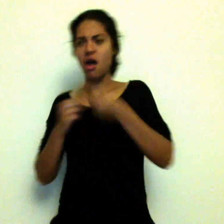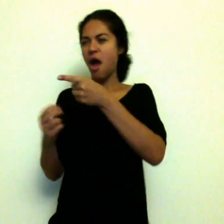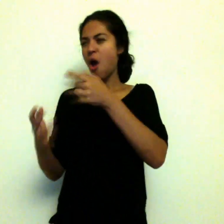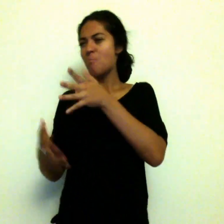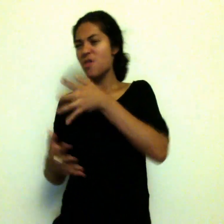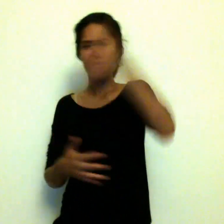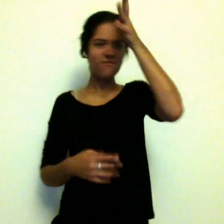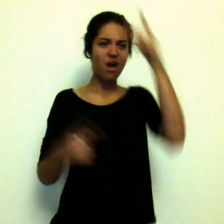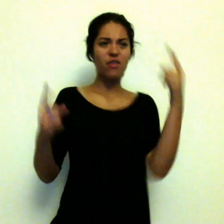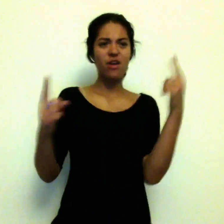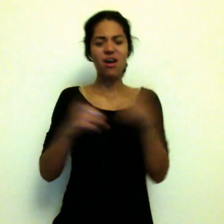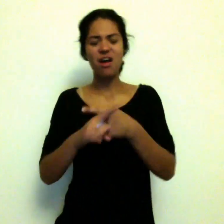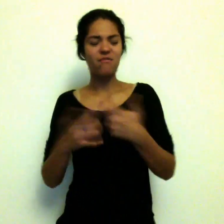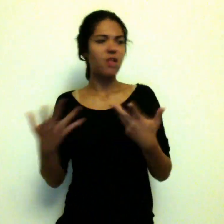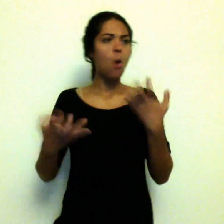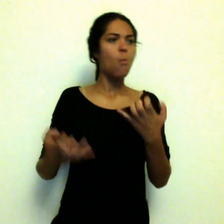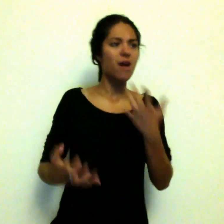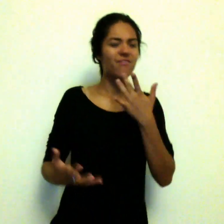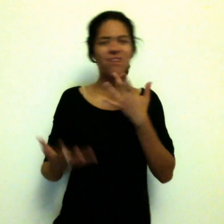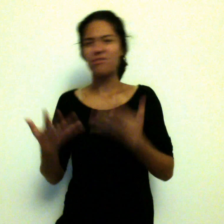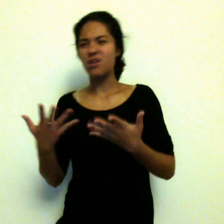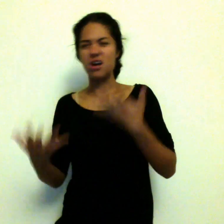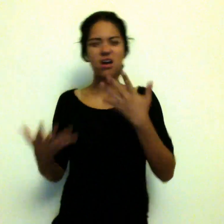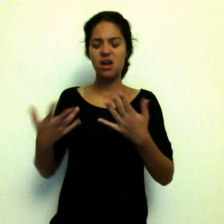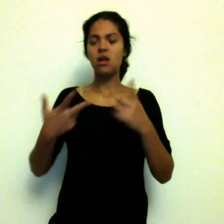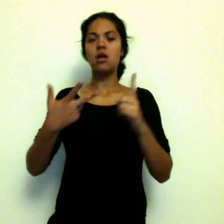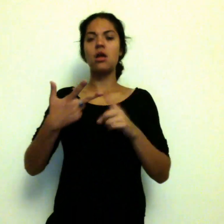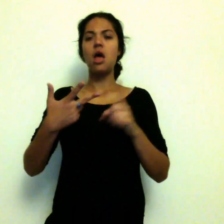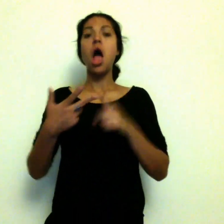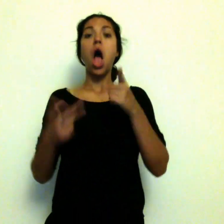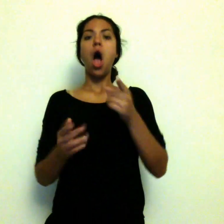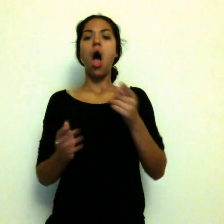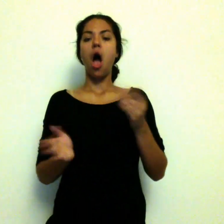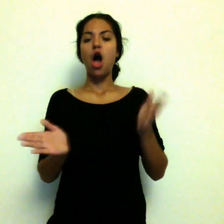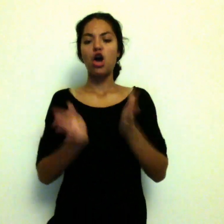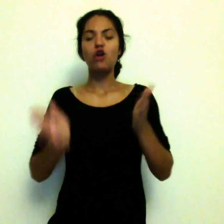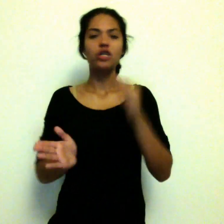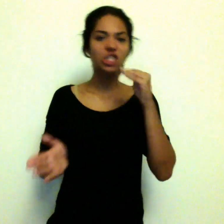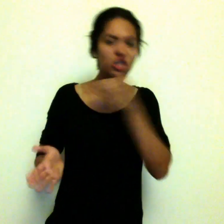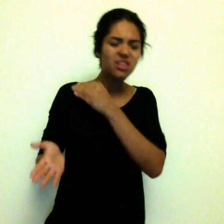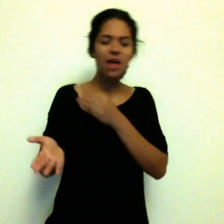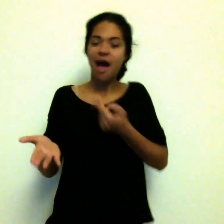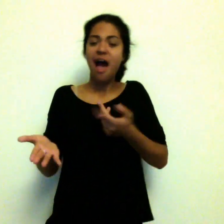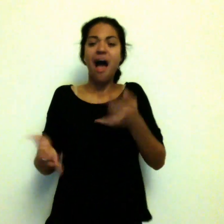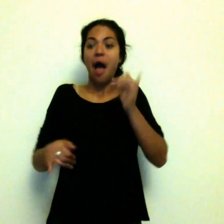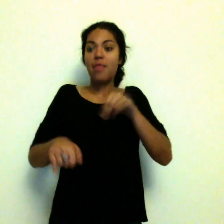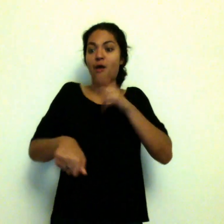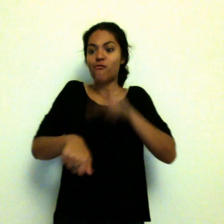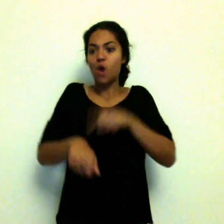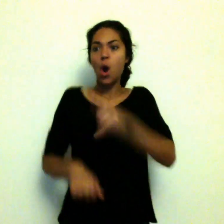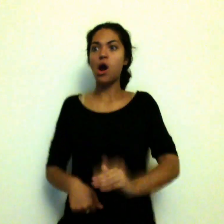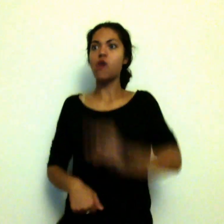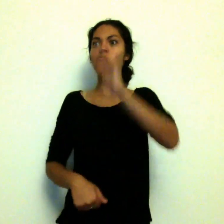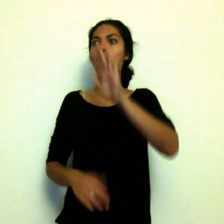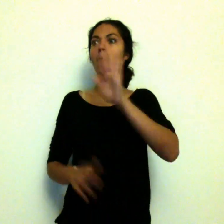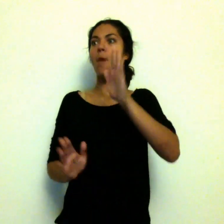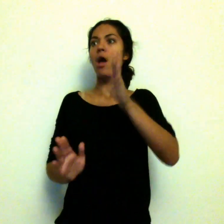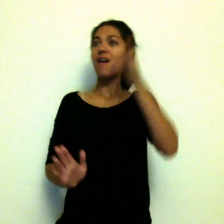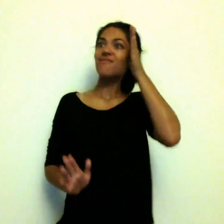predictable that this man is going to be running for the most of his life because he's going to have to flee from those whom he's deceived. He's